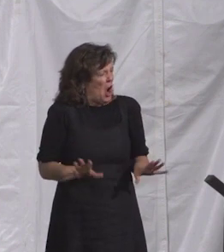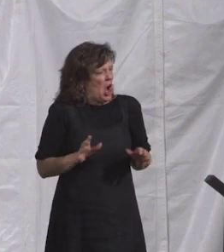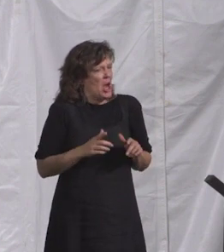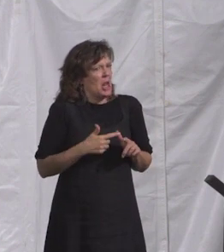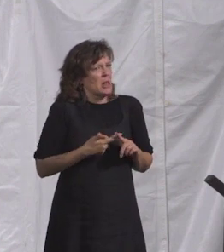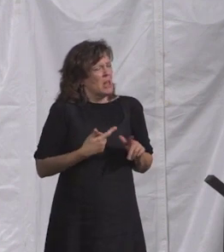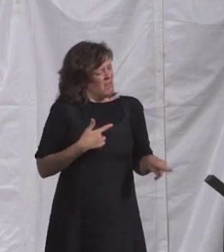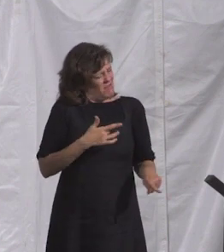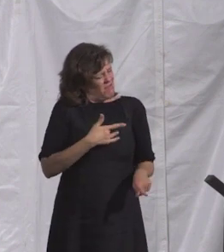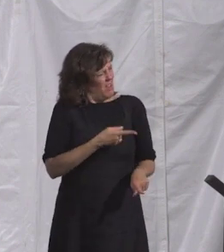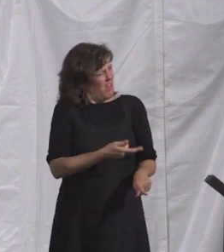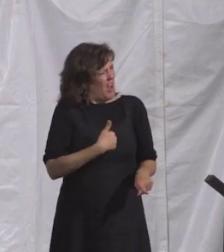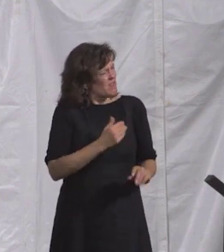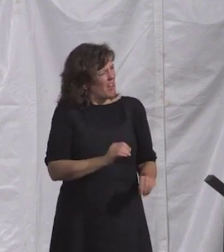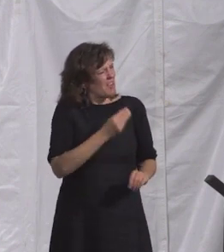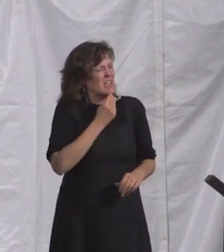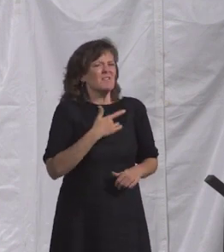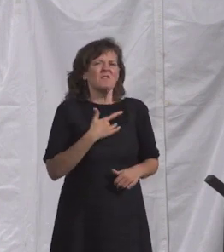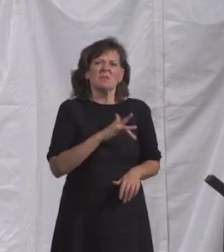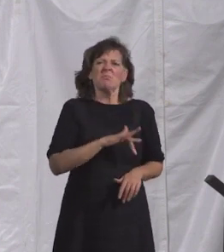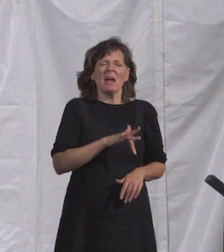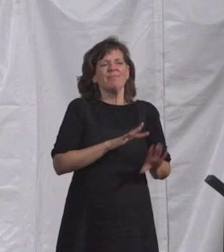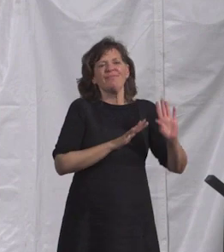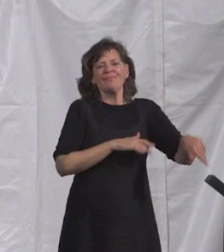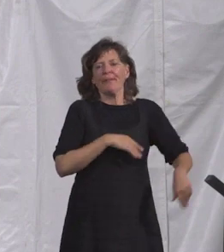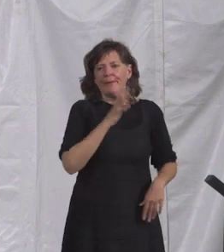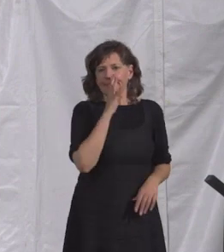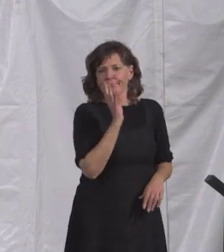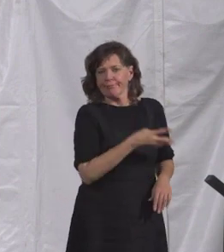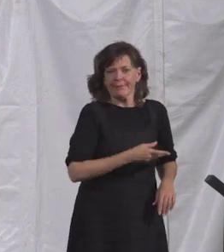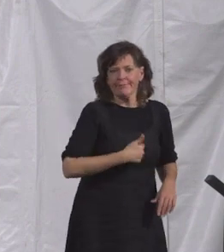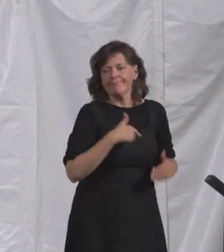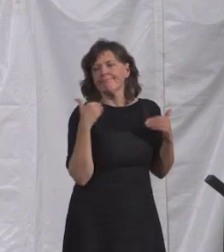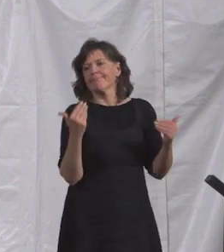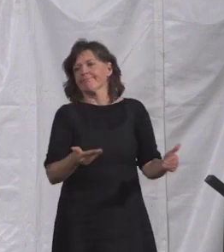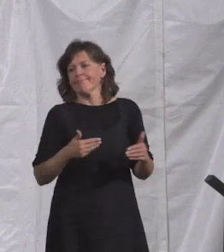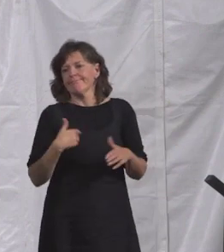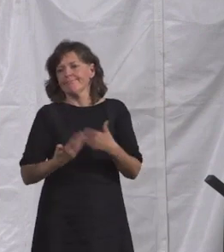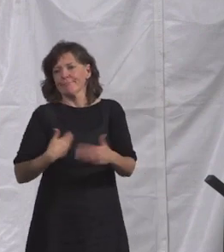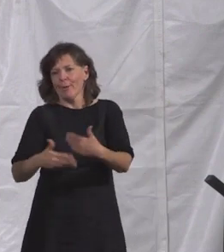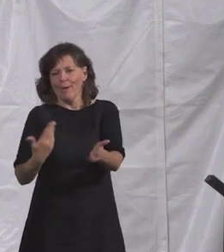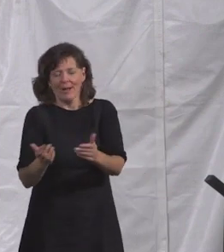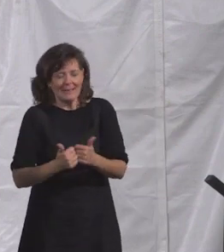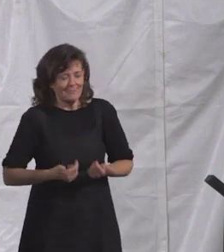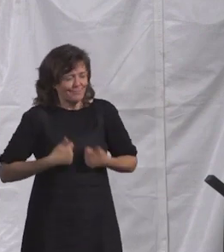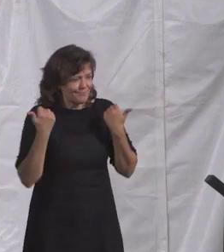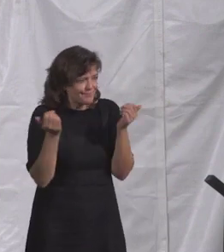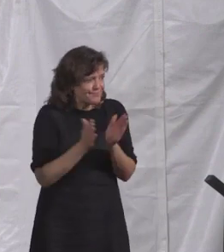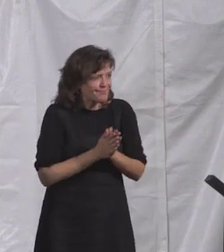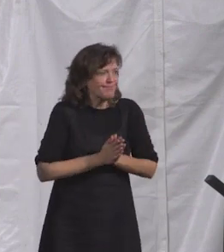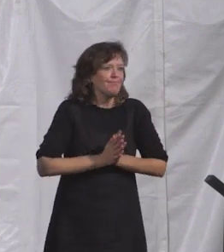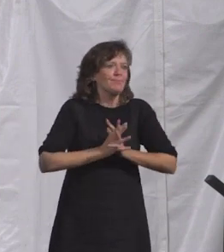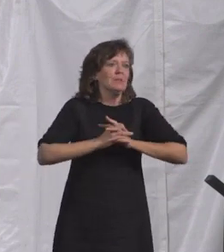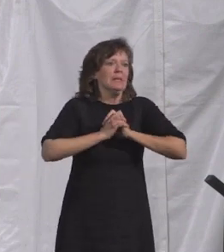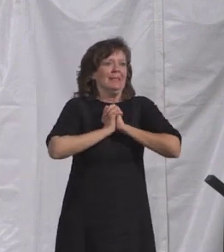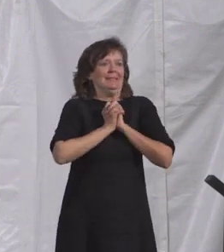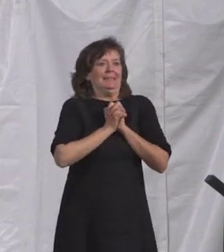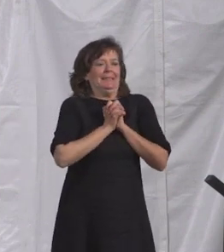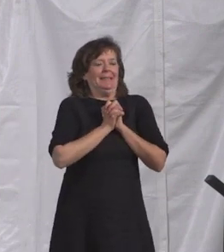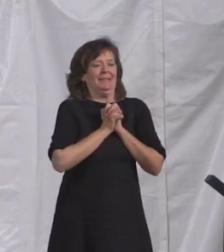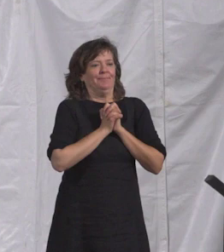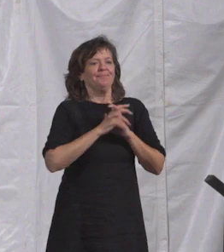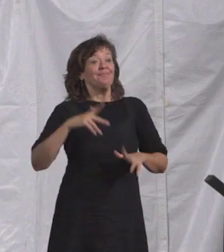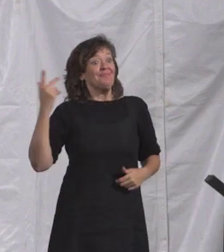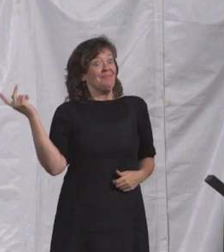we were sitting at the top of Weberwood Hill, we were on our bicycles. We were getting ready to ride our bicycles down Weberwood Hill, and the